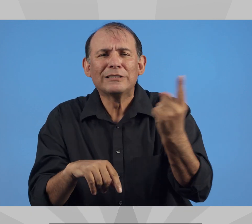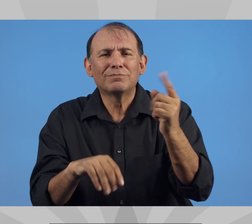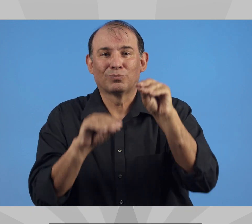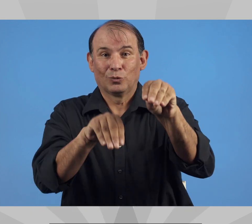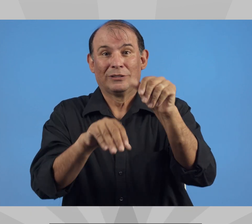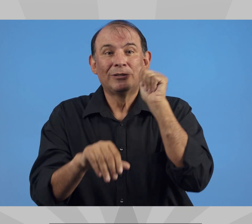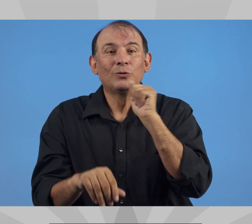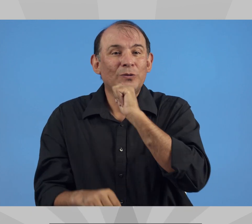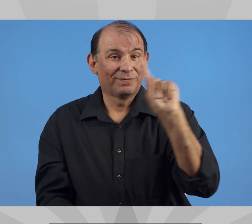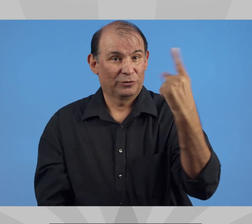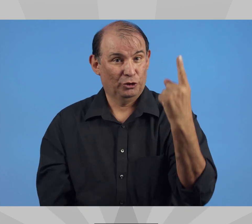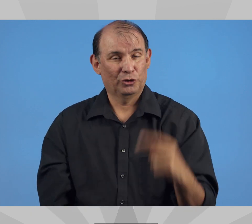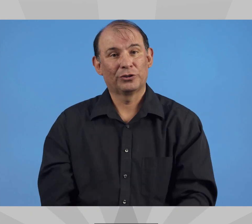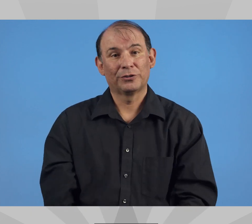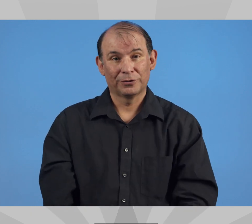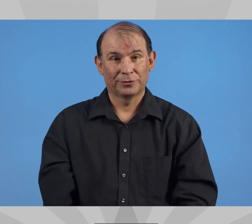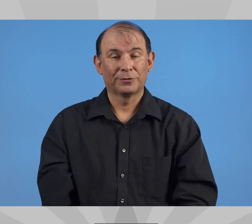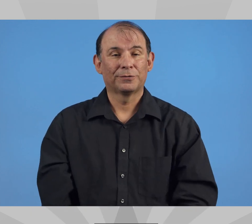put Arizona first.